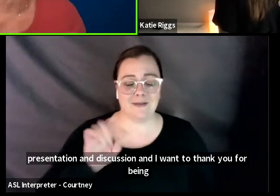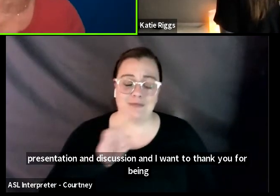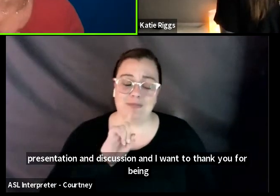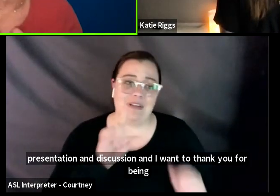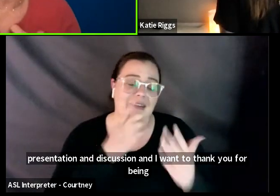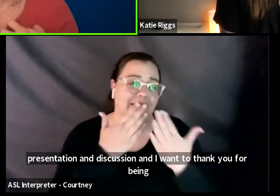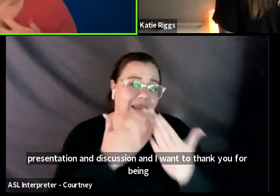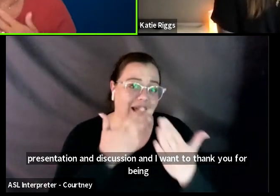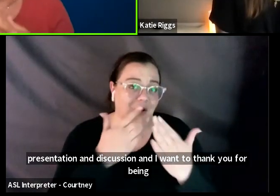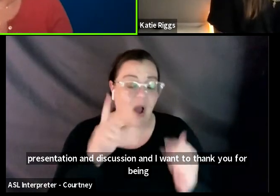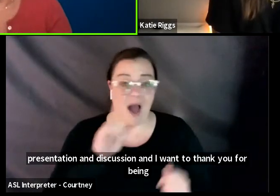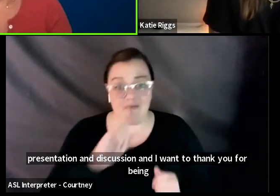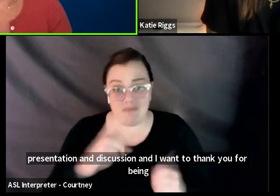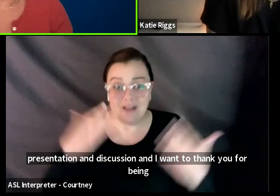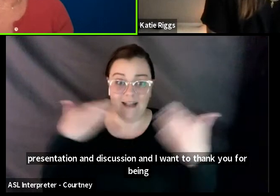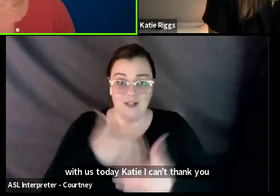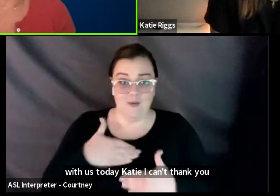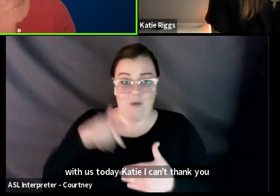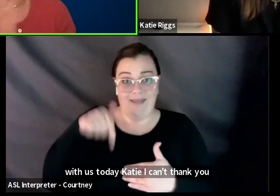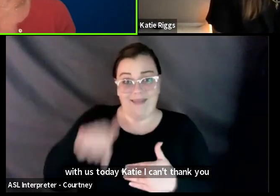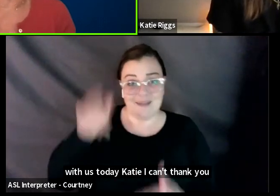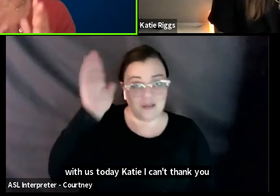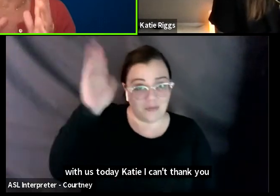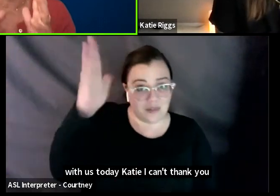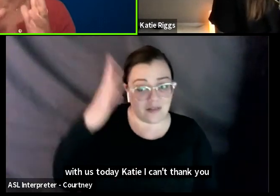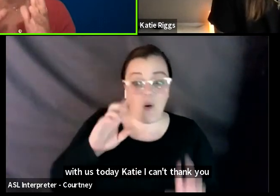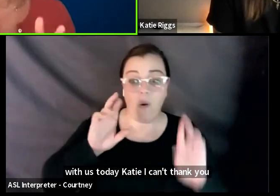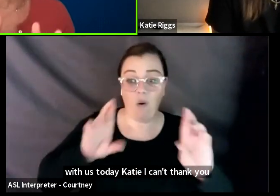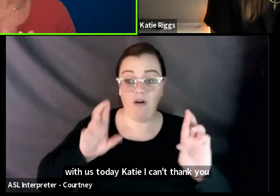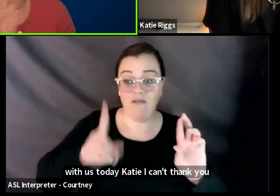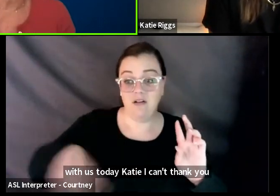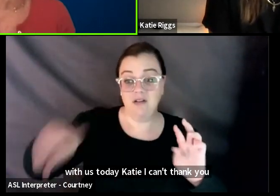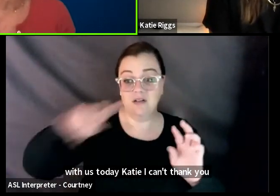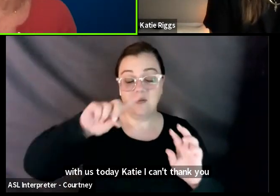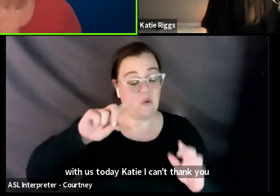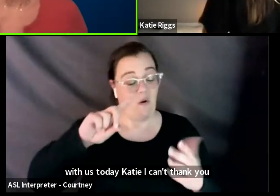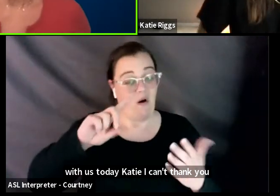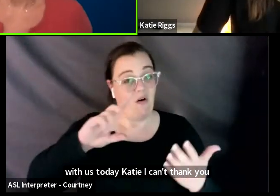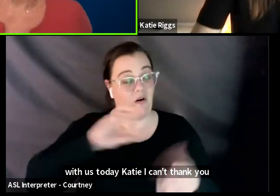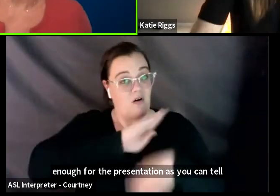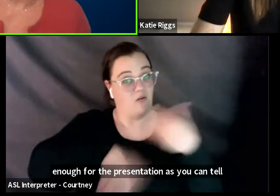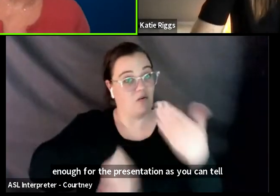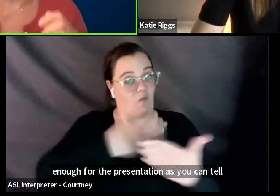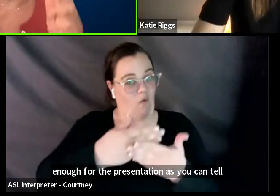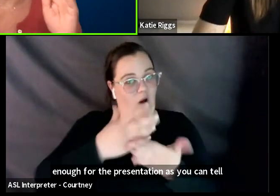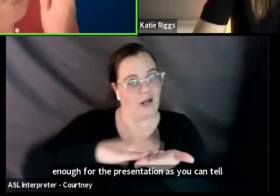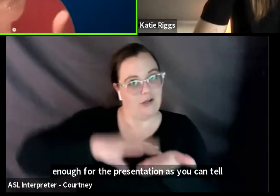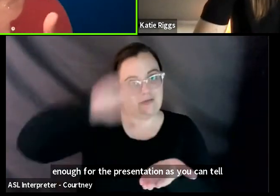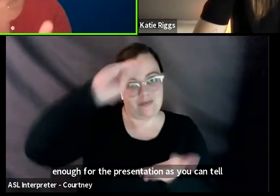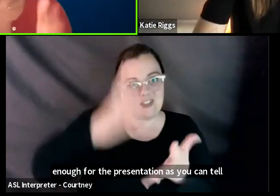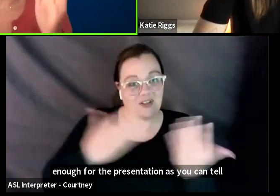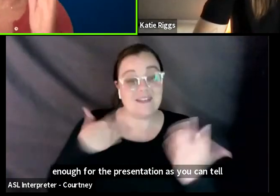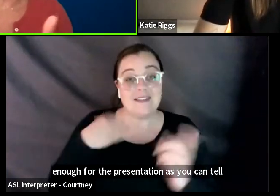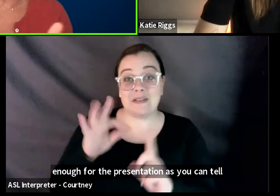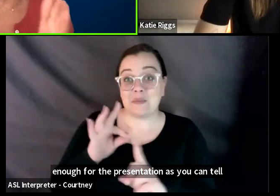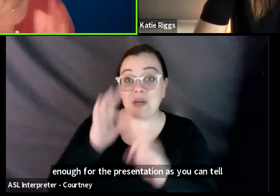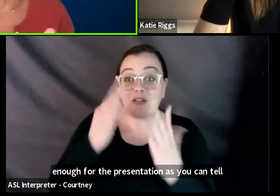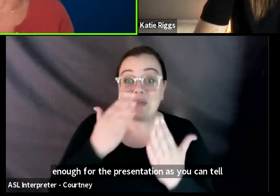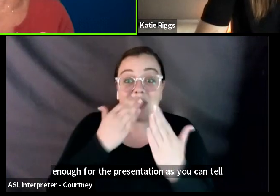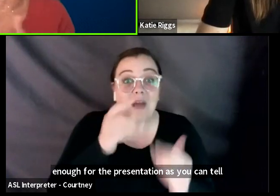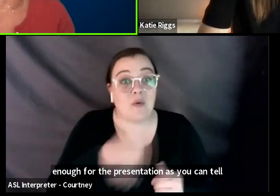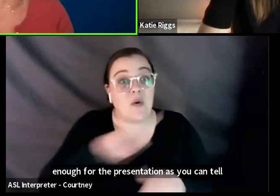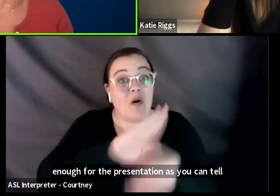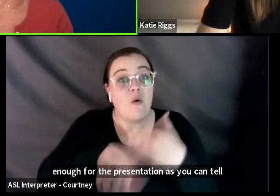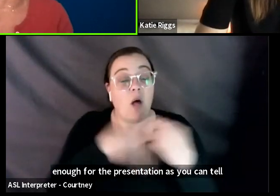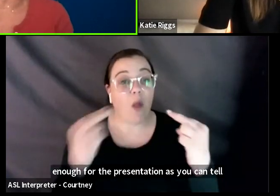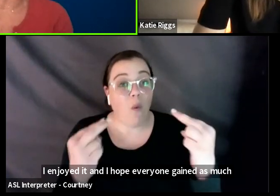As you can tell, I really enjoyed it. I hope everyone found it as much value today as I did. A very special thanks to all of you who've been tuning in each